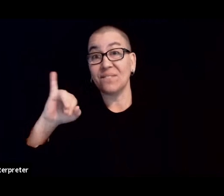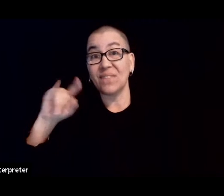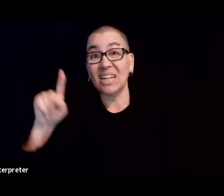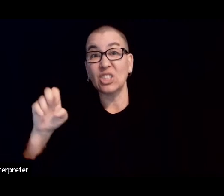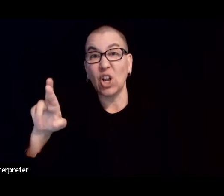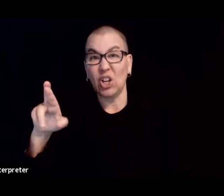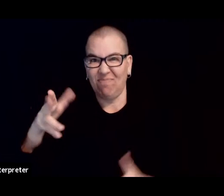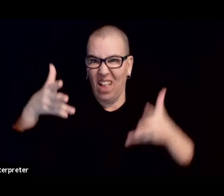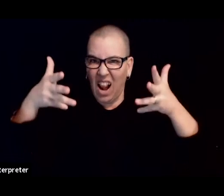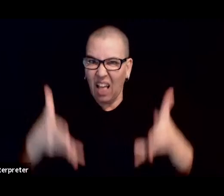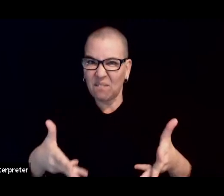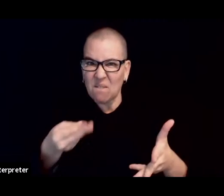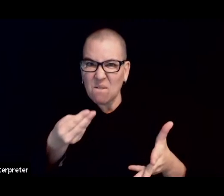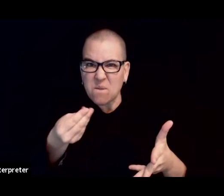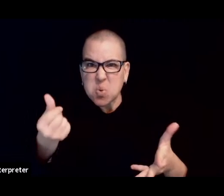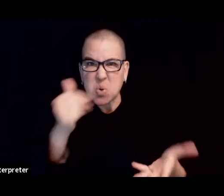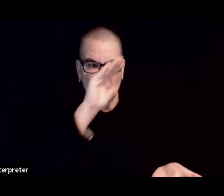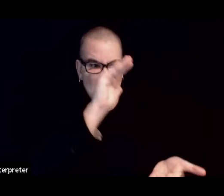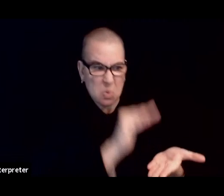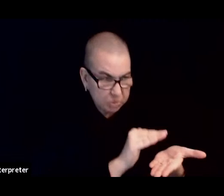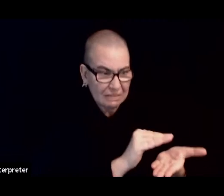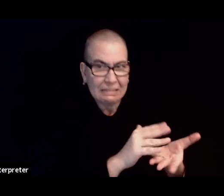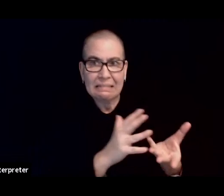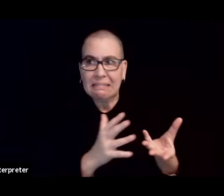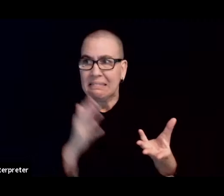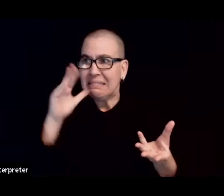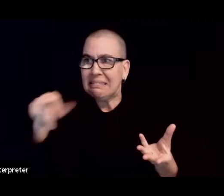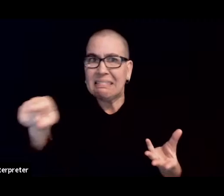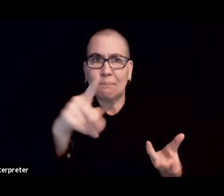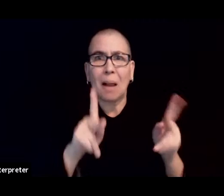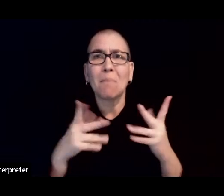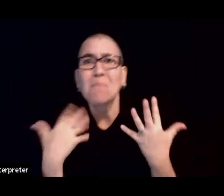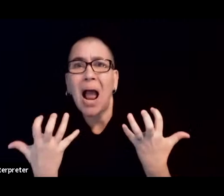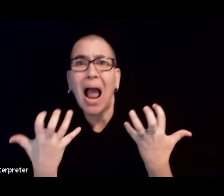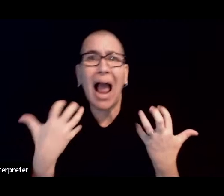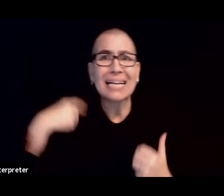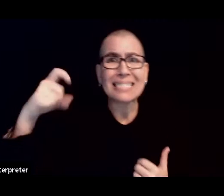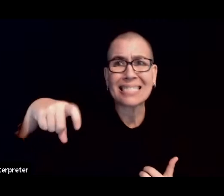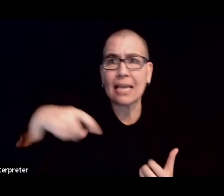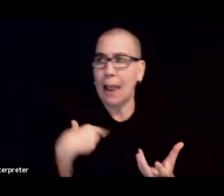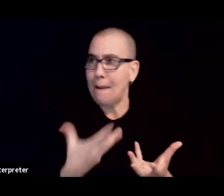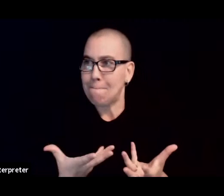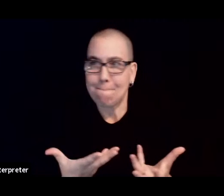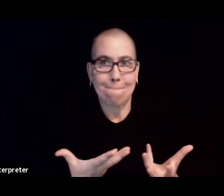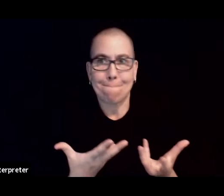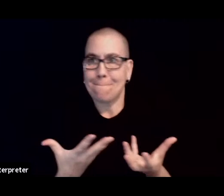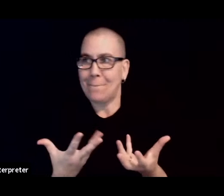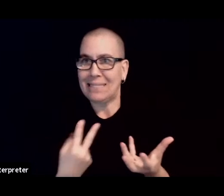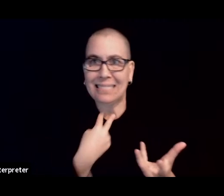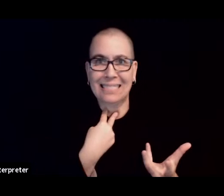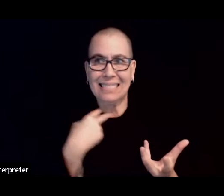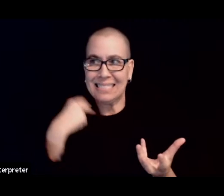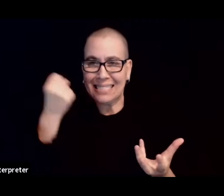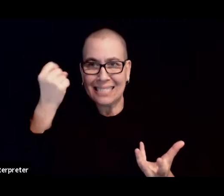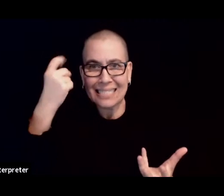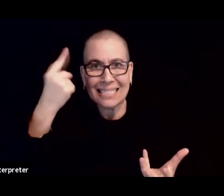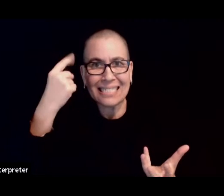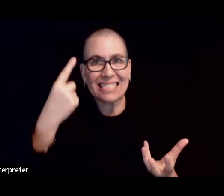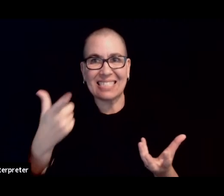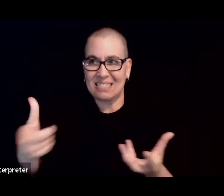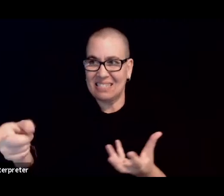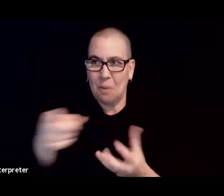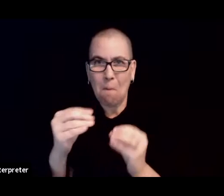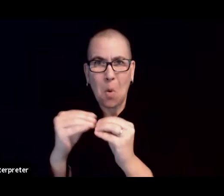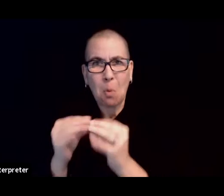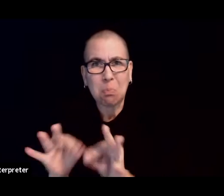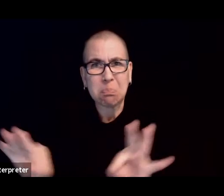vaccinated. So we have more demand than we have supply. States and communities are depending on the